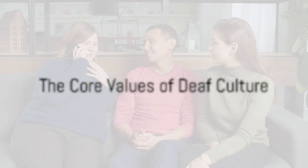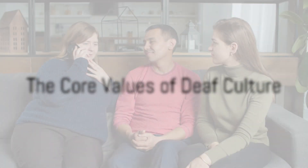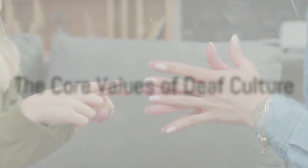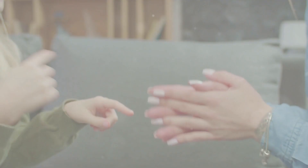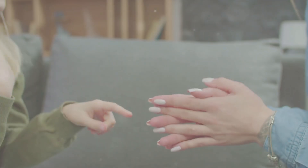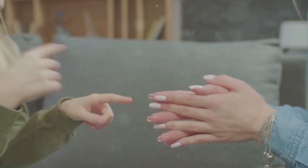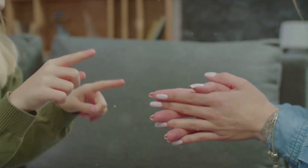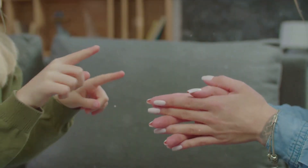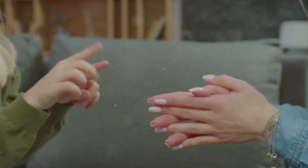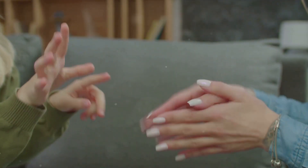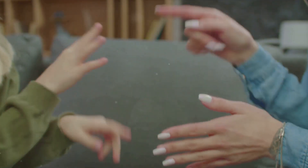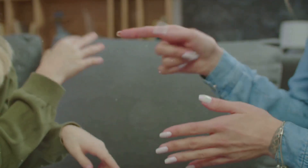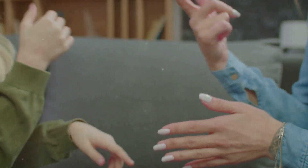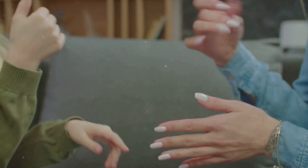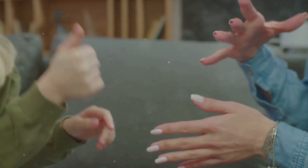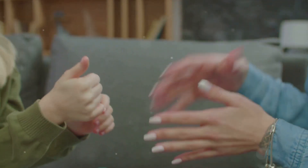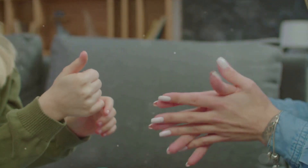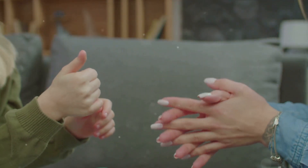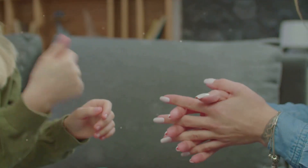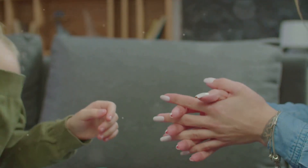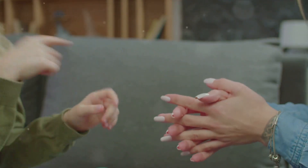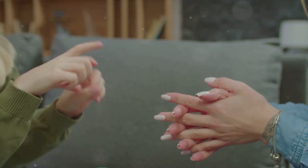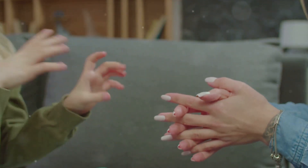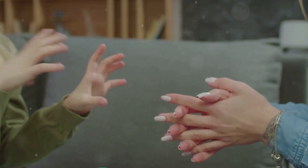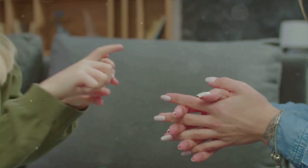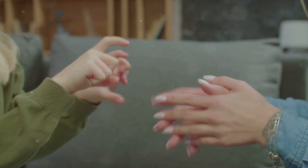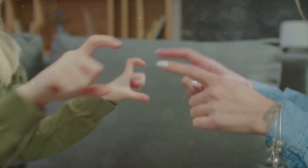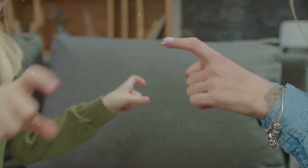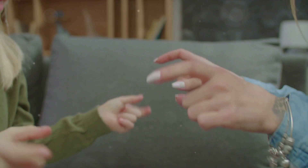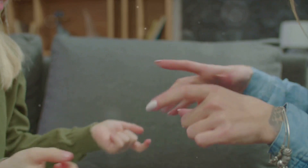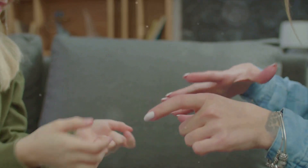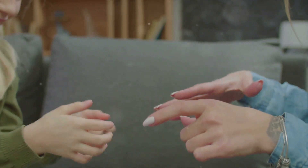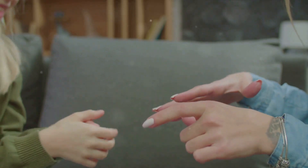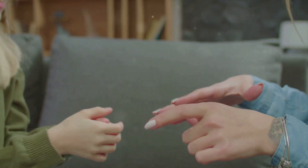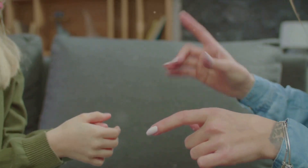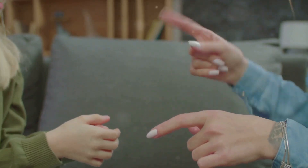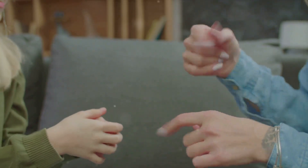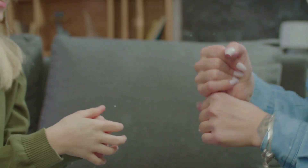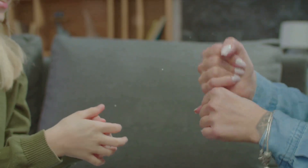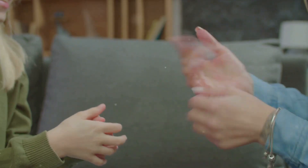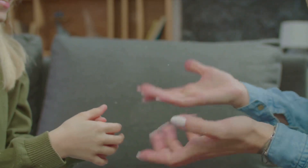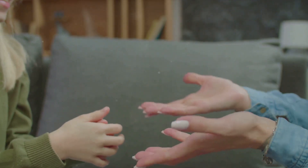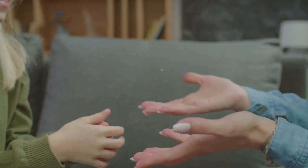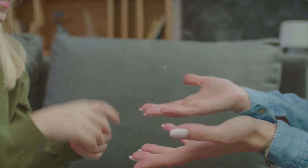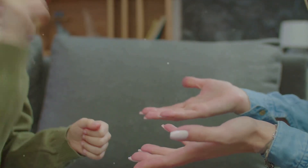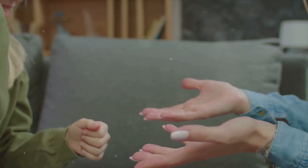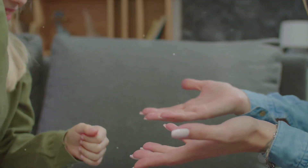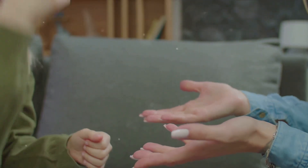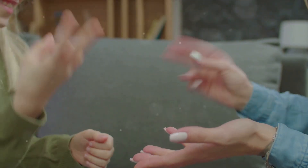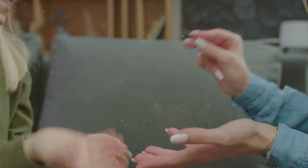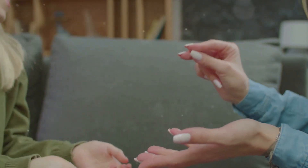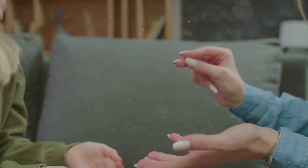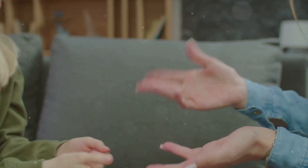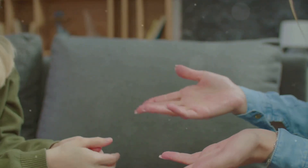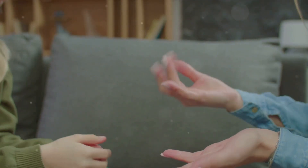At the heart of deaf culture is the value placed on sign language. Far from being a mere substitute, American Sign Language, or